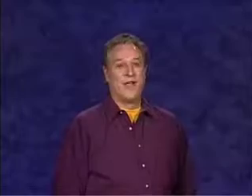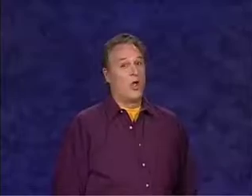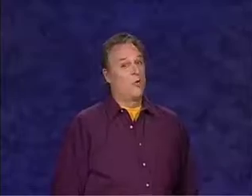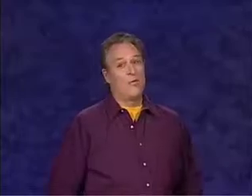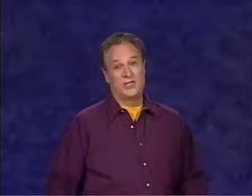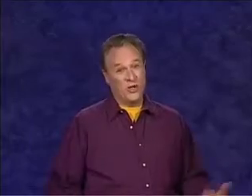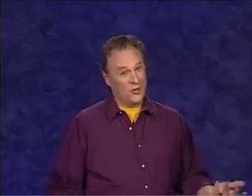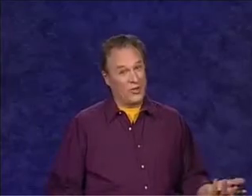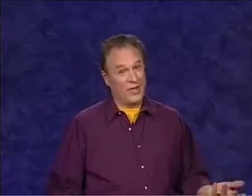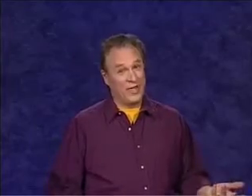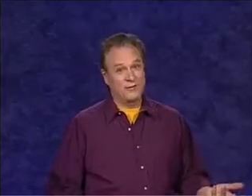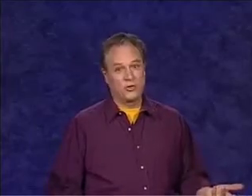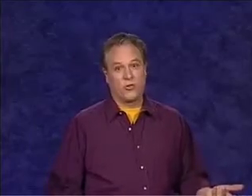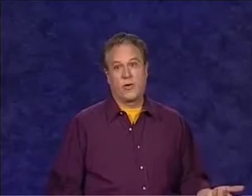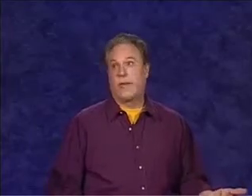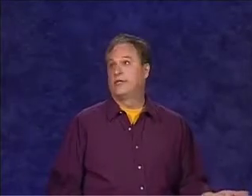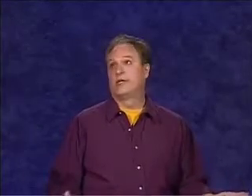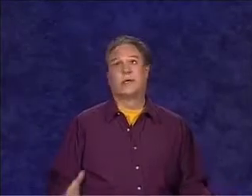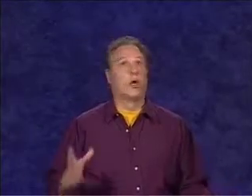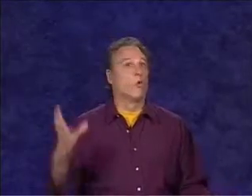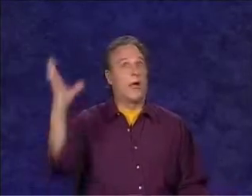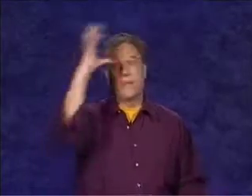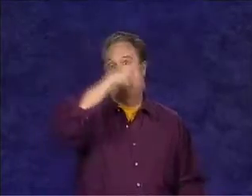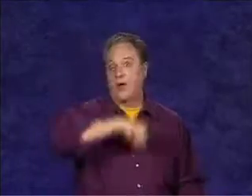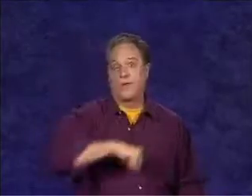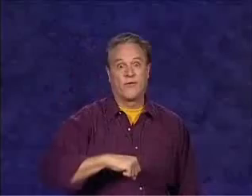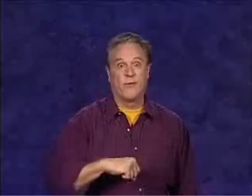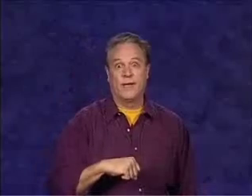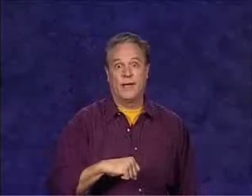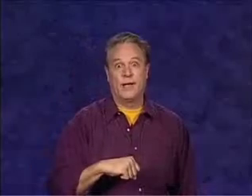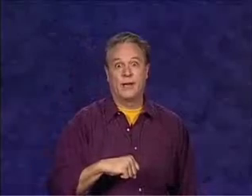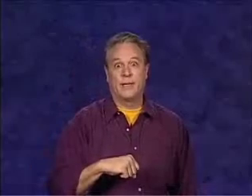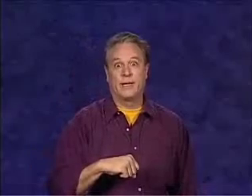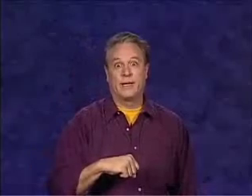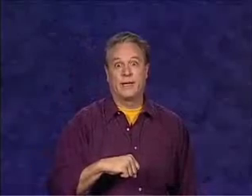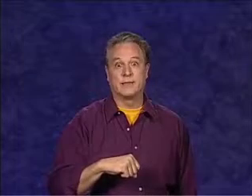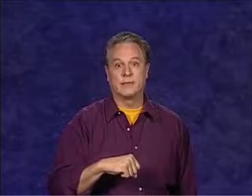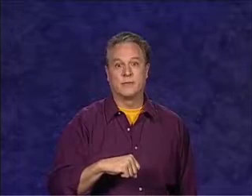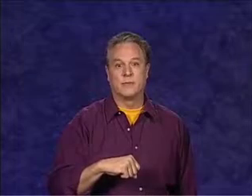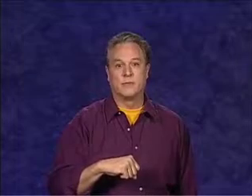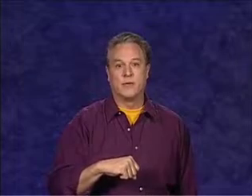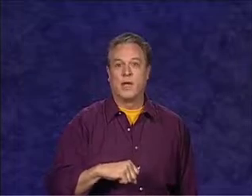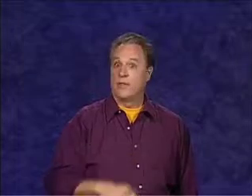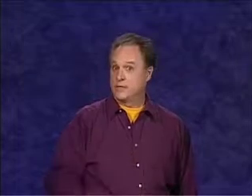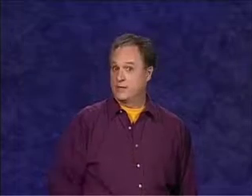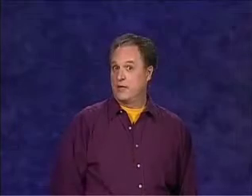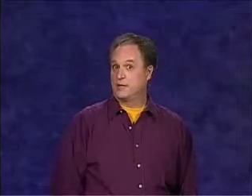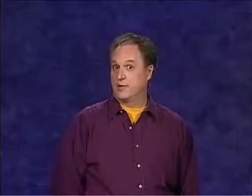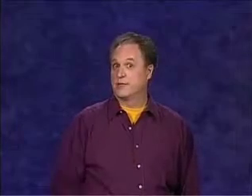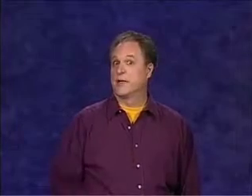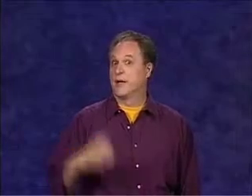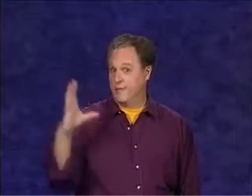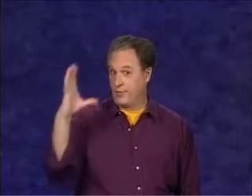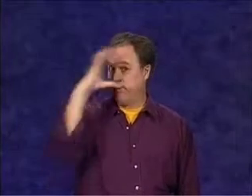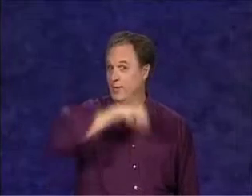When we don't know the answer, we may just grab a thought from midair and make a guess. This is also the sign for